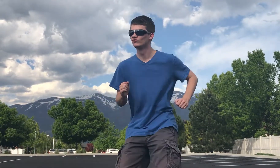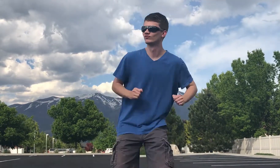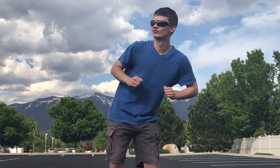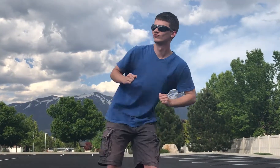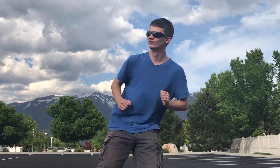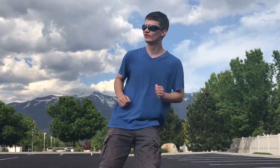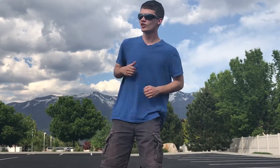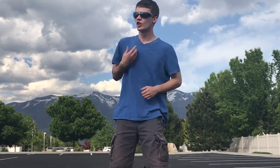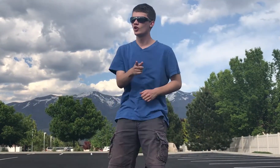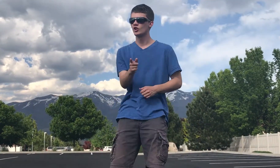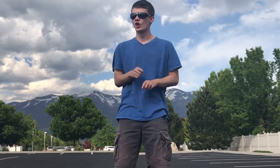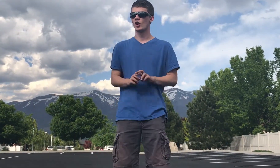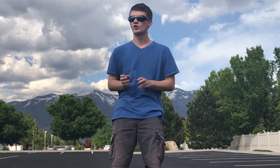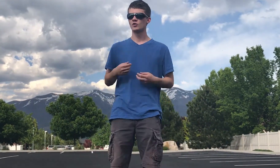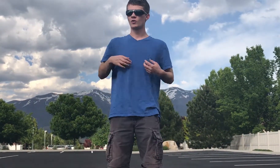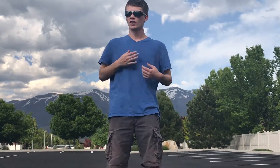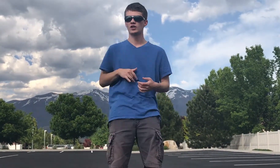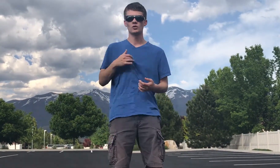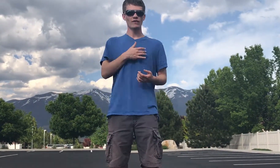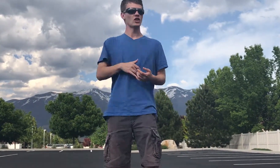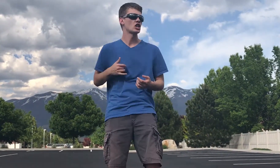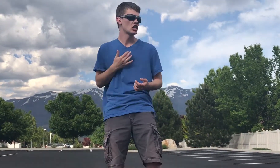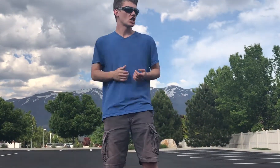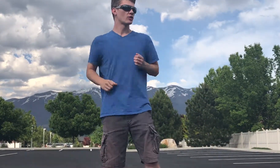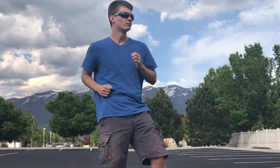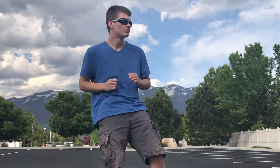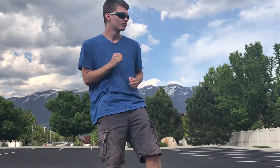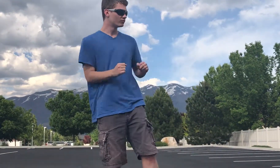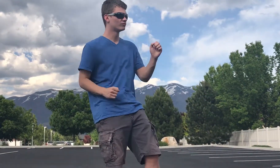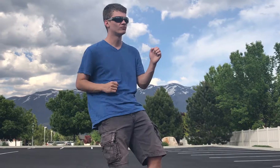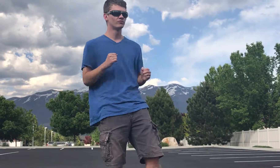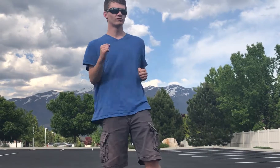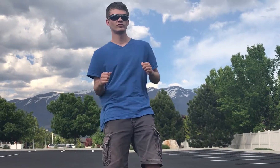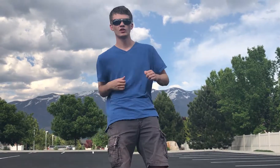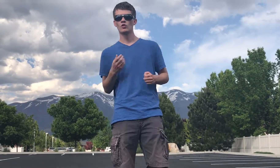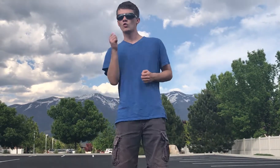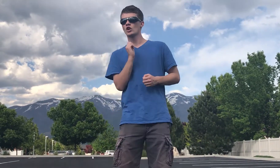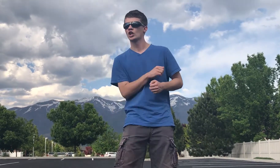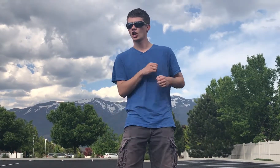Turn me on with your electric fear Say, oh girl